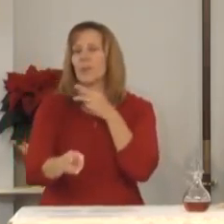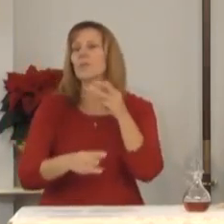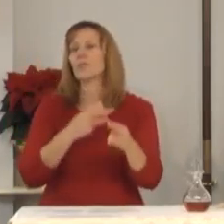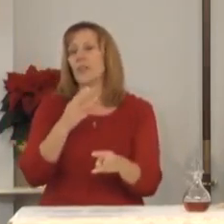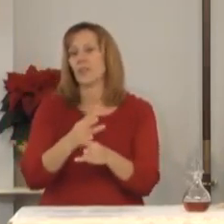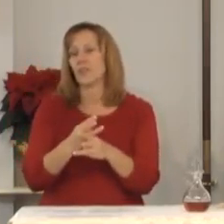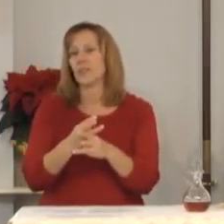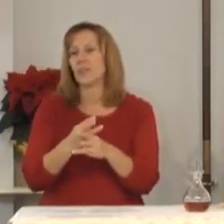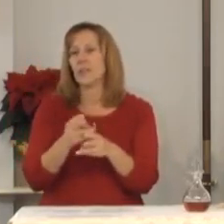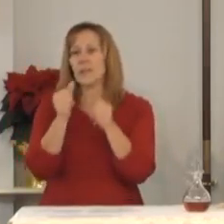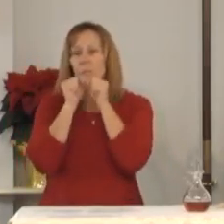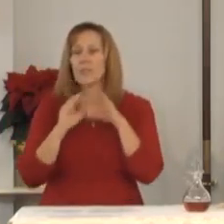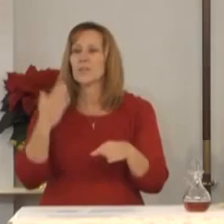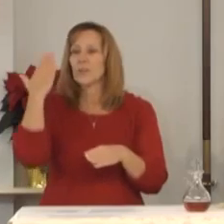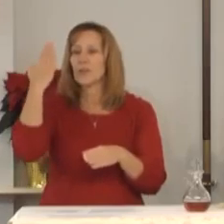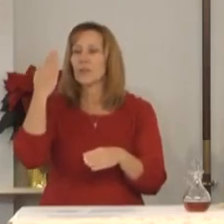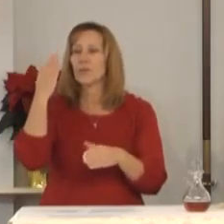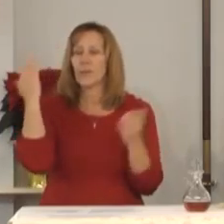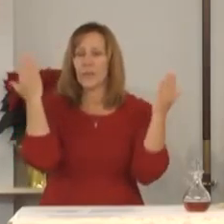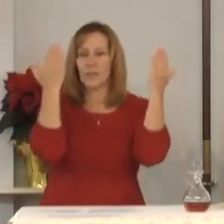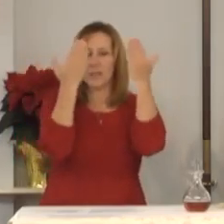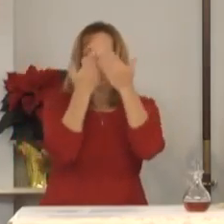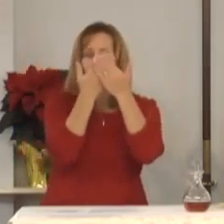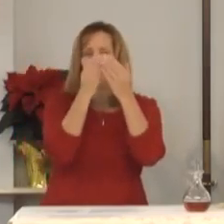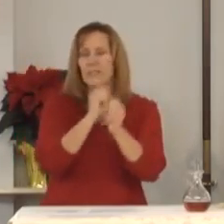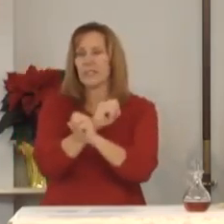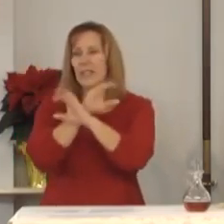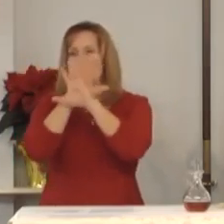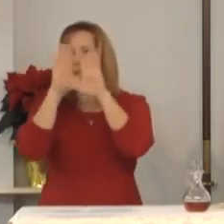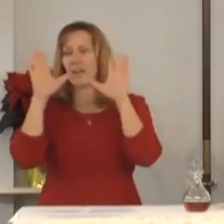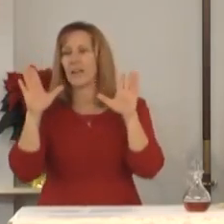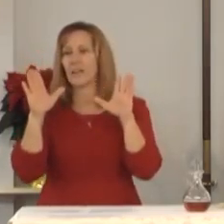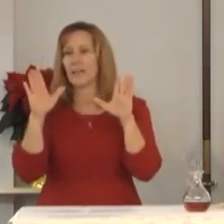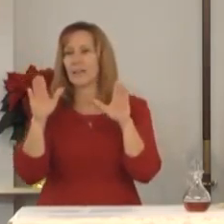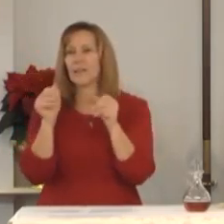creation. Blessed are you in the darkness and in the light.